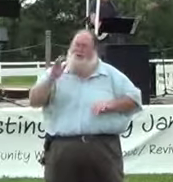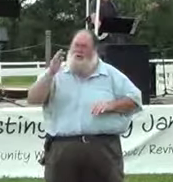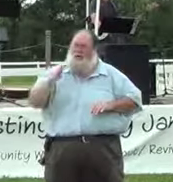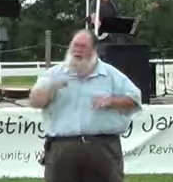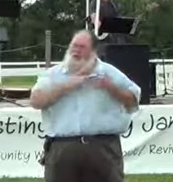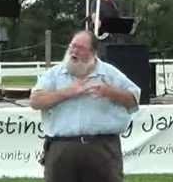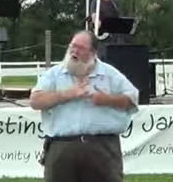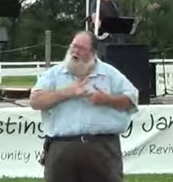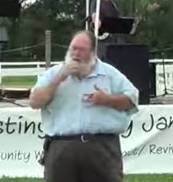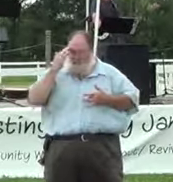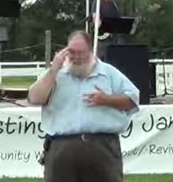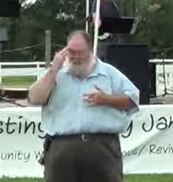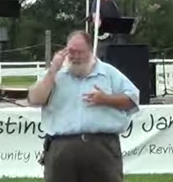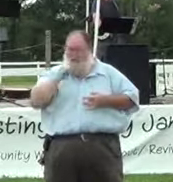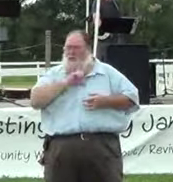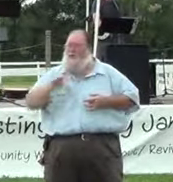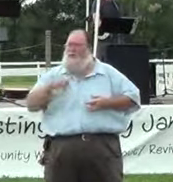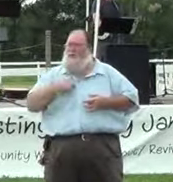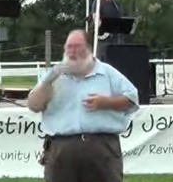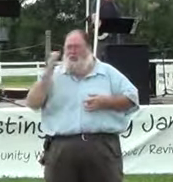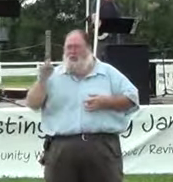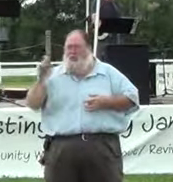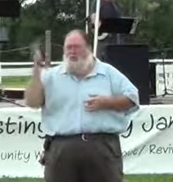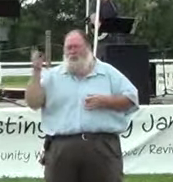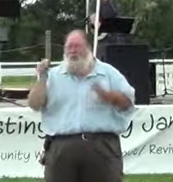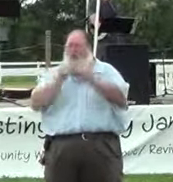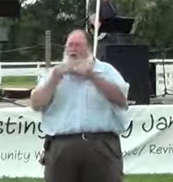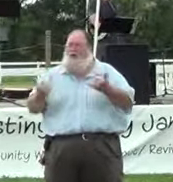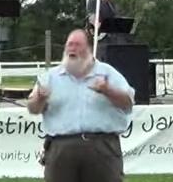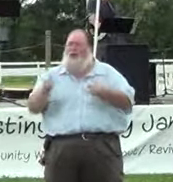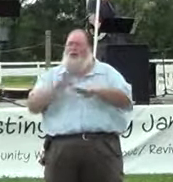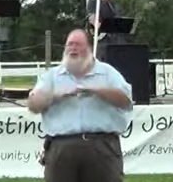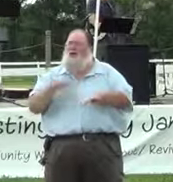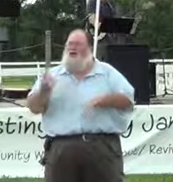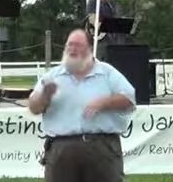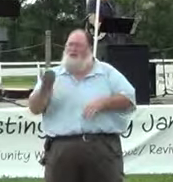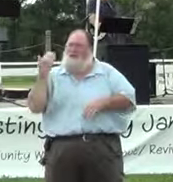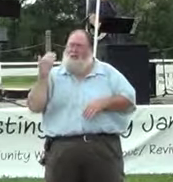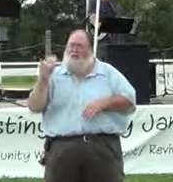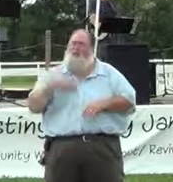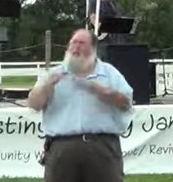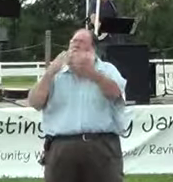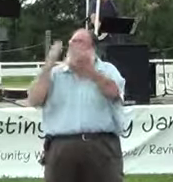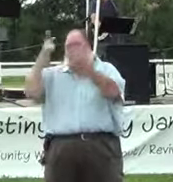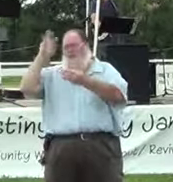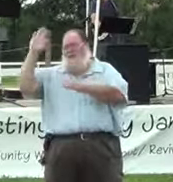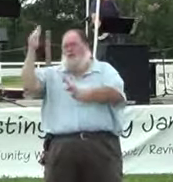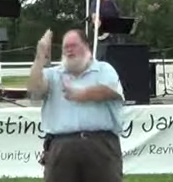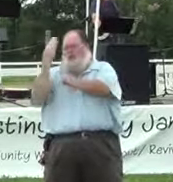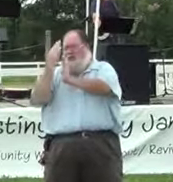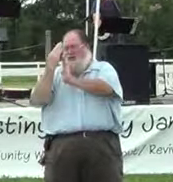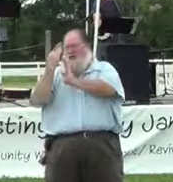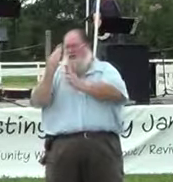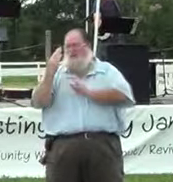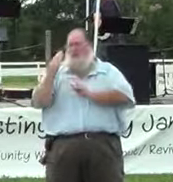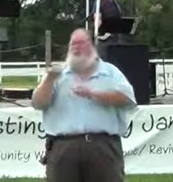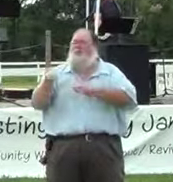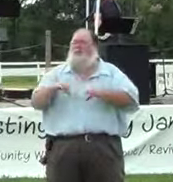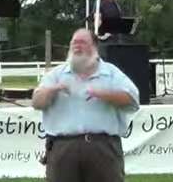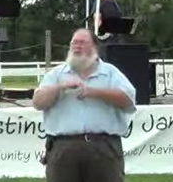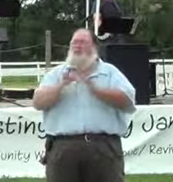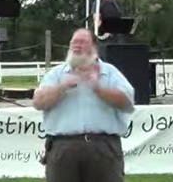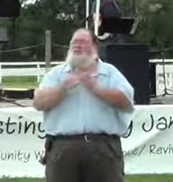Lord, we need you more now than we ever have needed you before. So we thank you for your presence. And we do